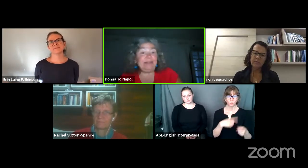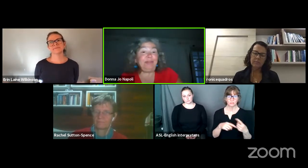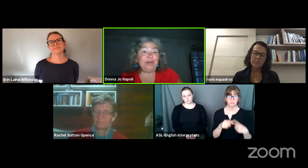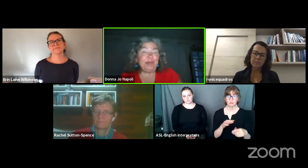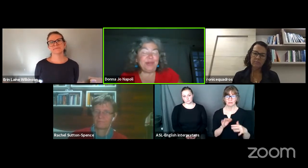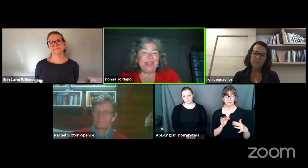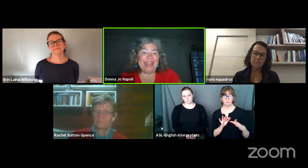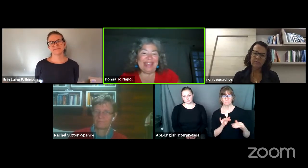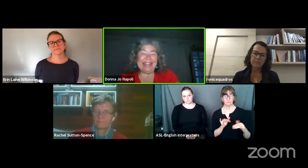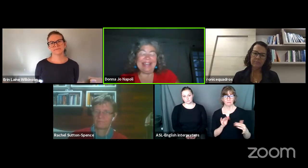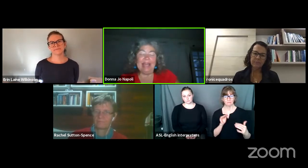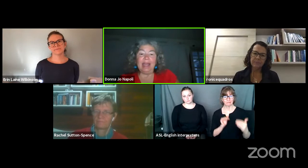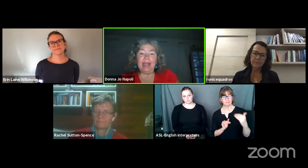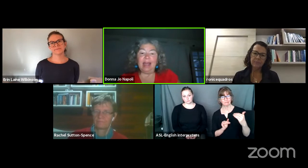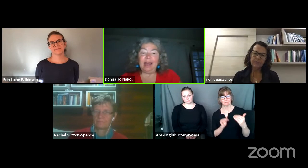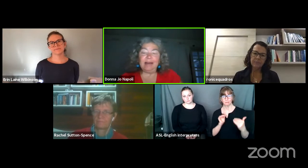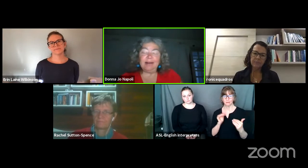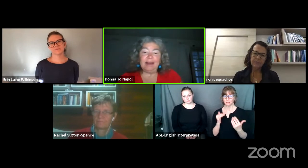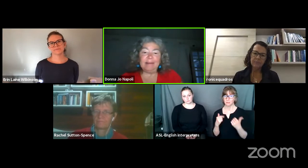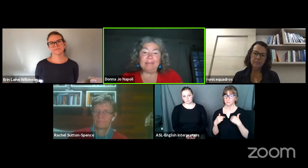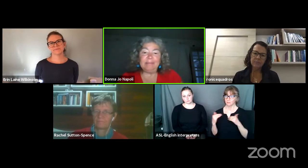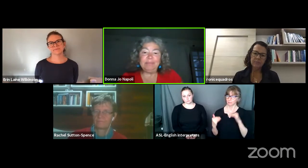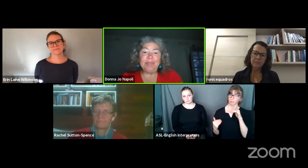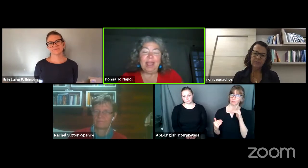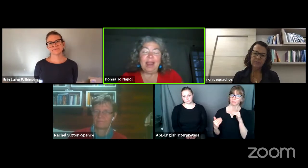It's a difficult thing.